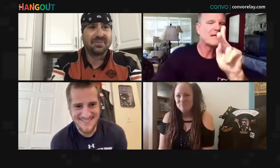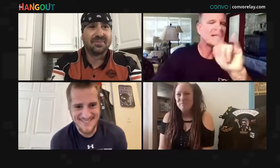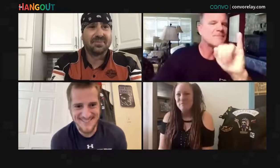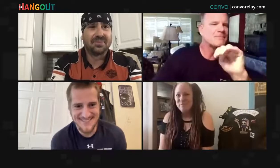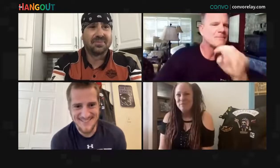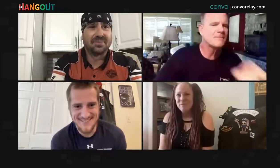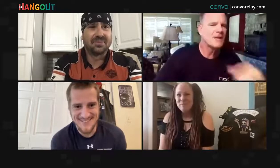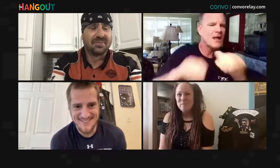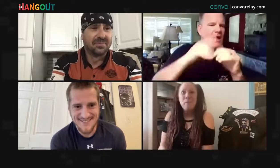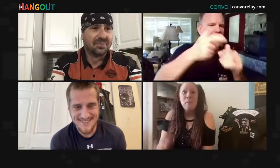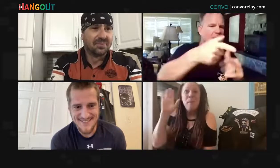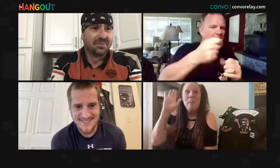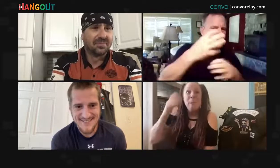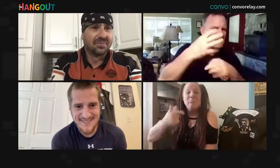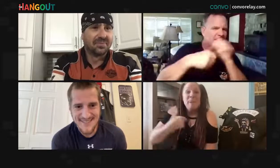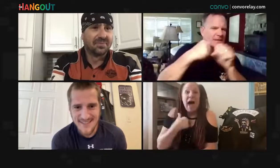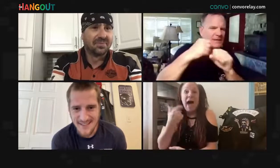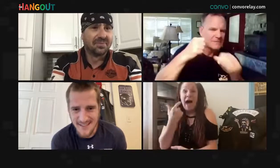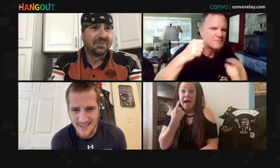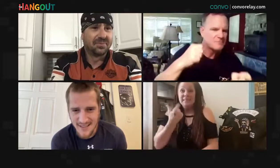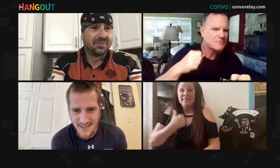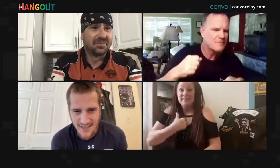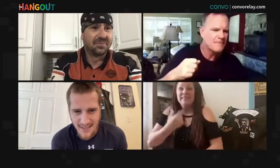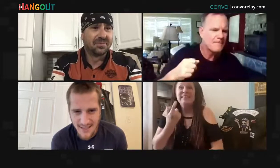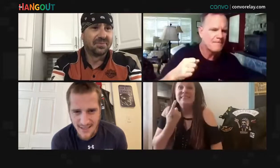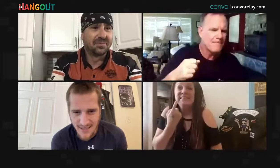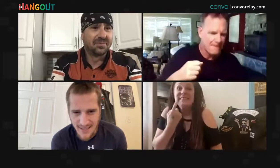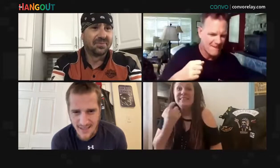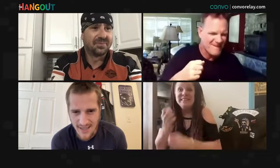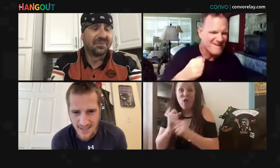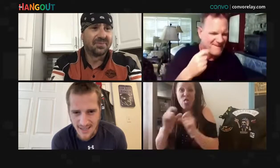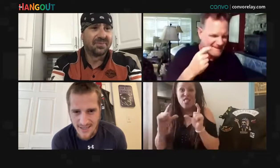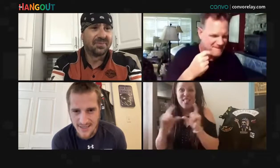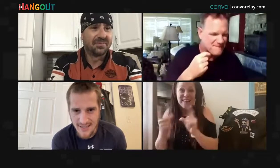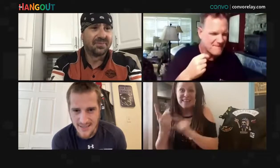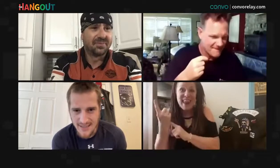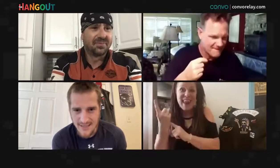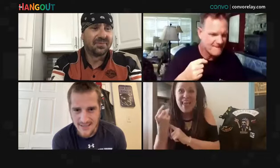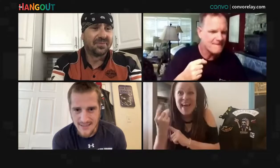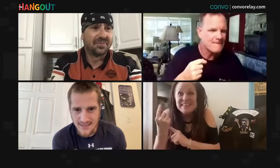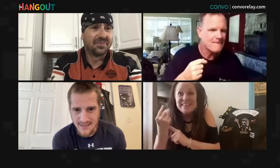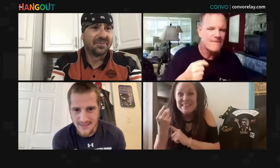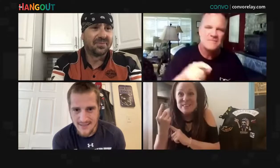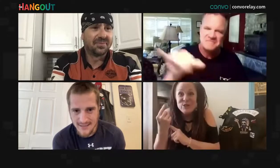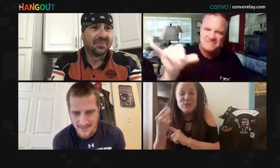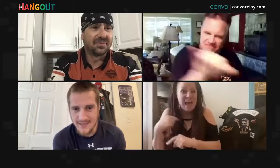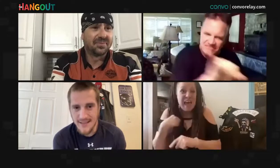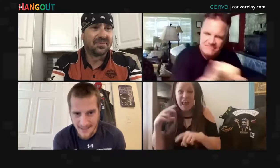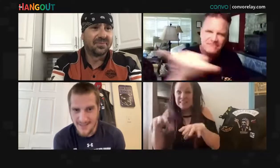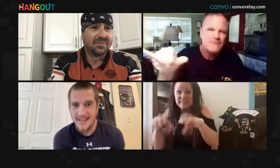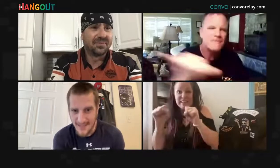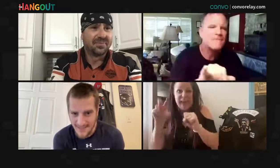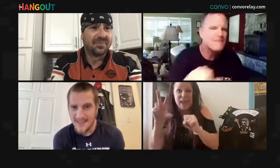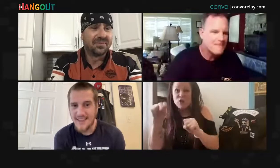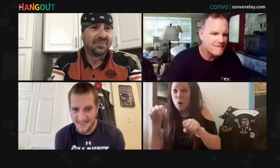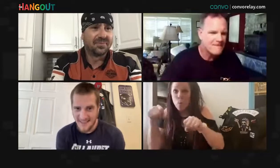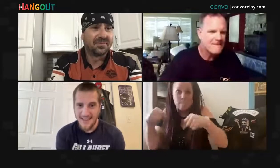forward to that and that long trip. And this is Kim. I just recently got licensed last